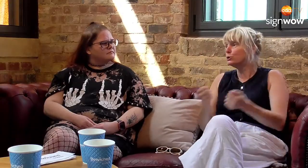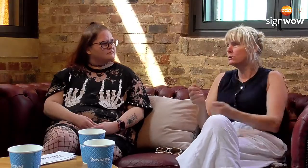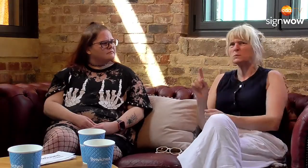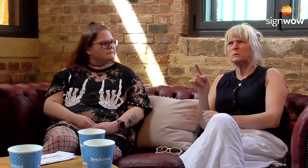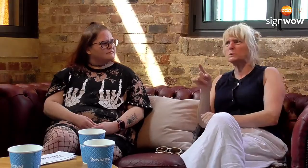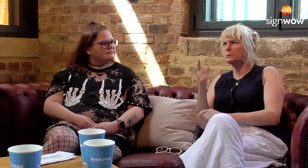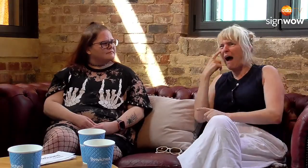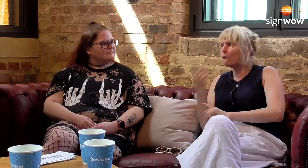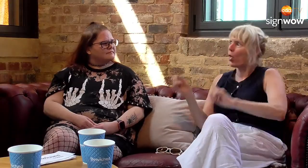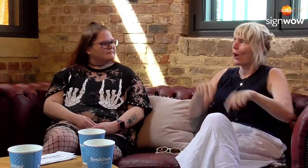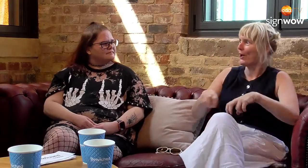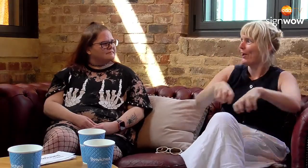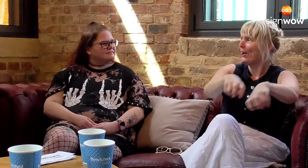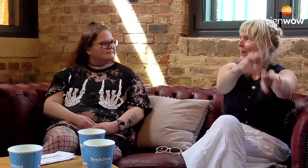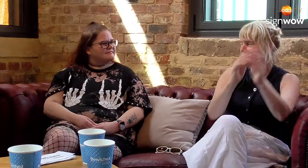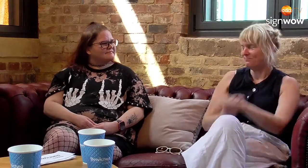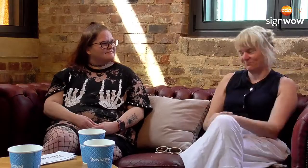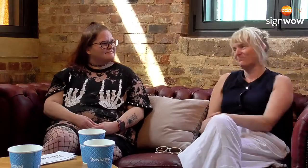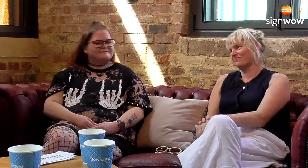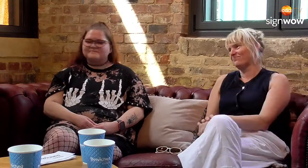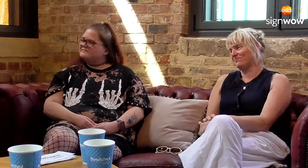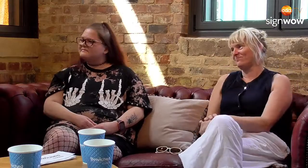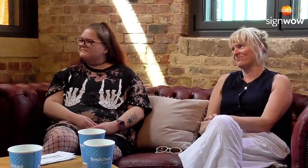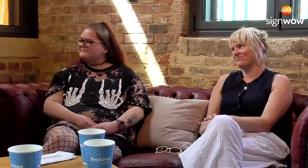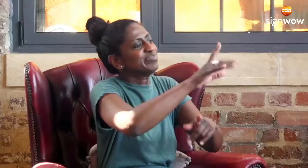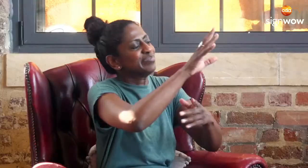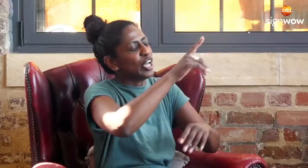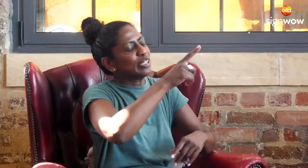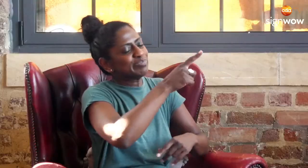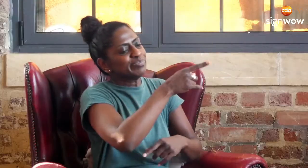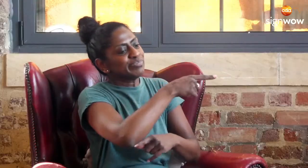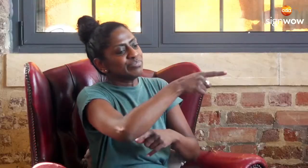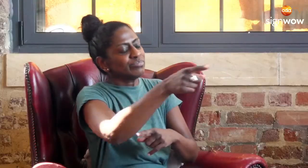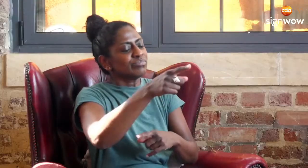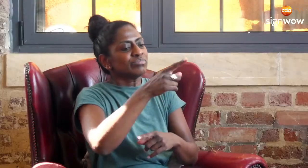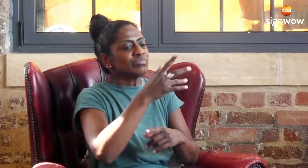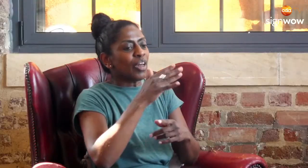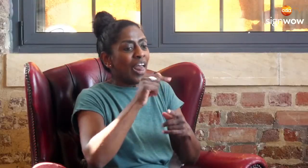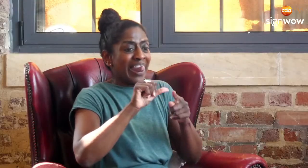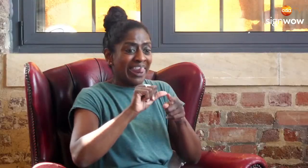just driving and seeing what you find, jumping out and having a look. Oh, definitely.